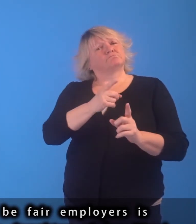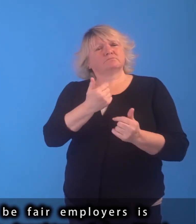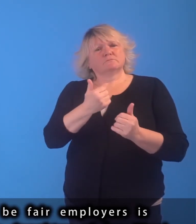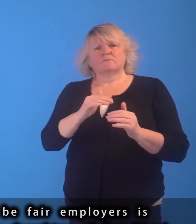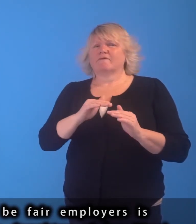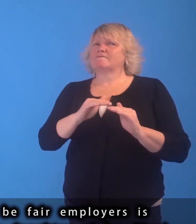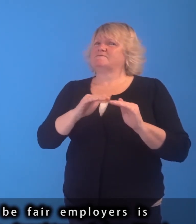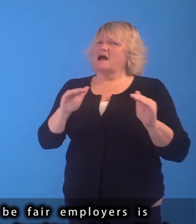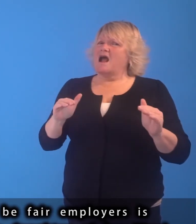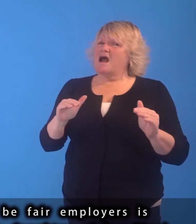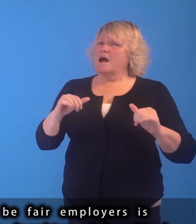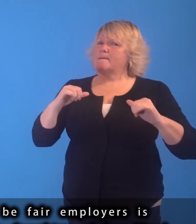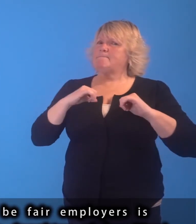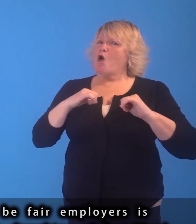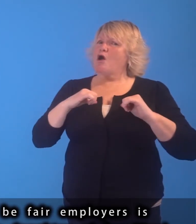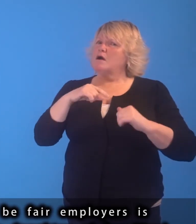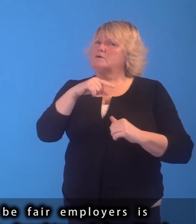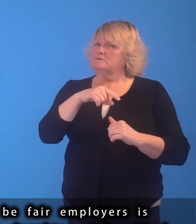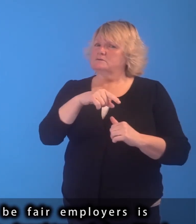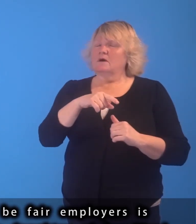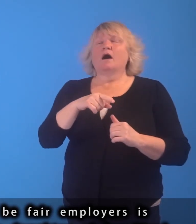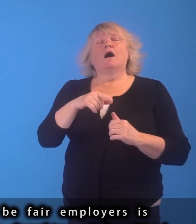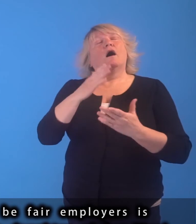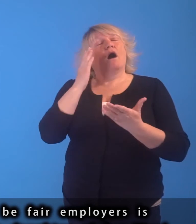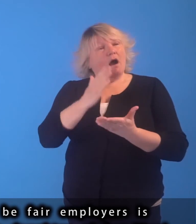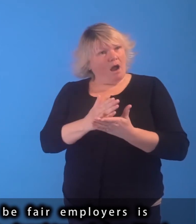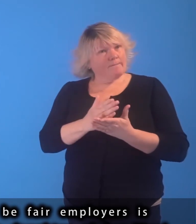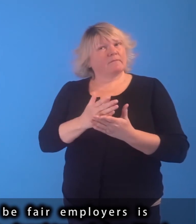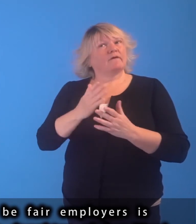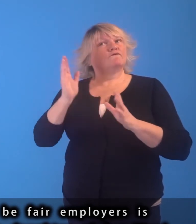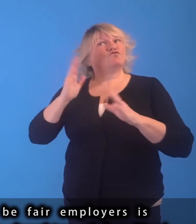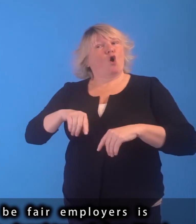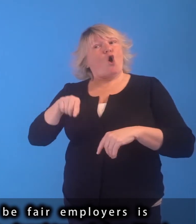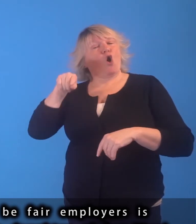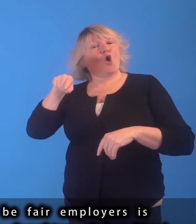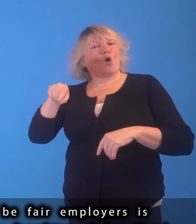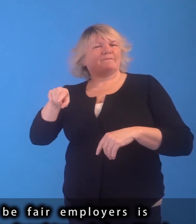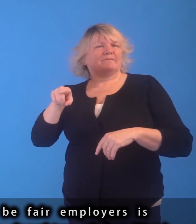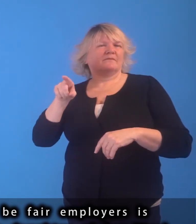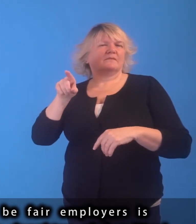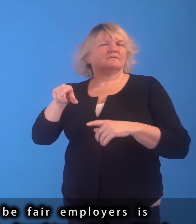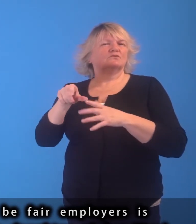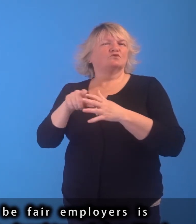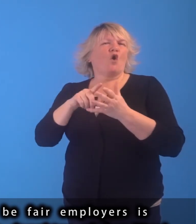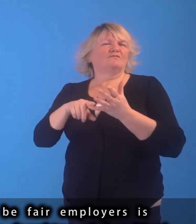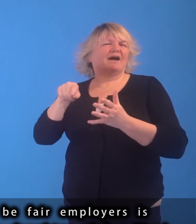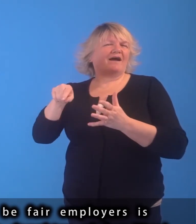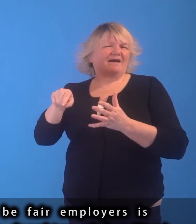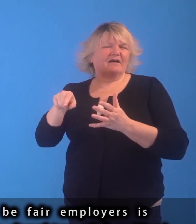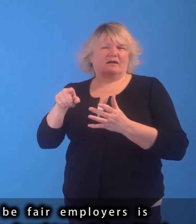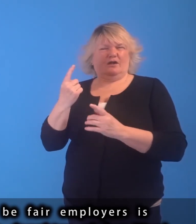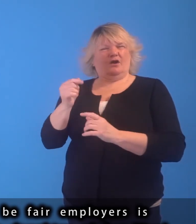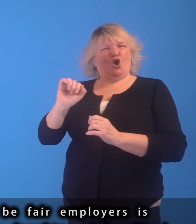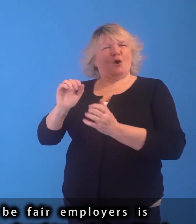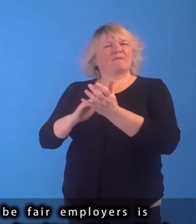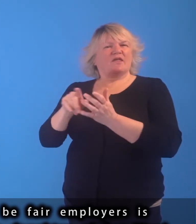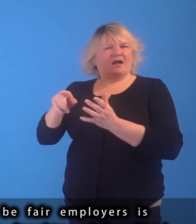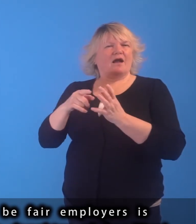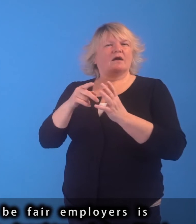the library was constructed on top of the service rooms designed in 1827 by William